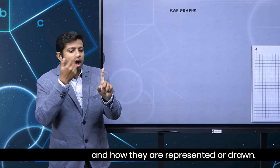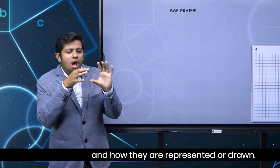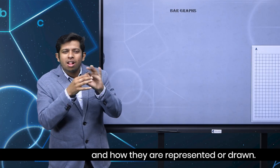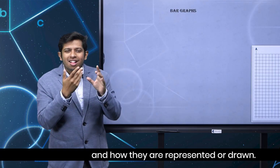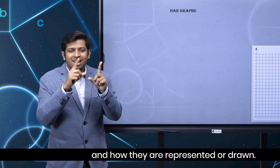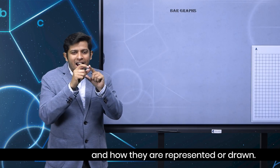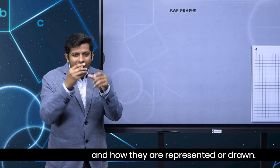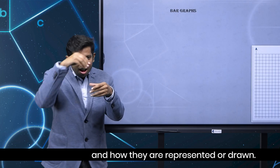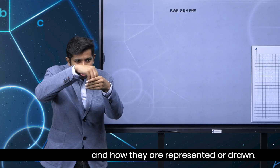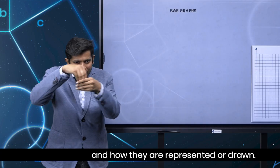or drawn.